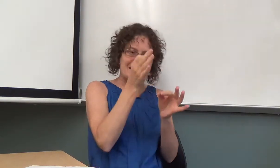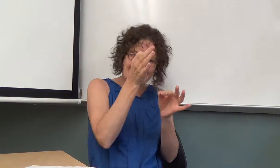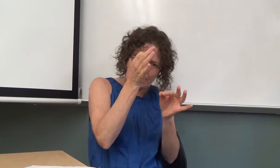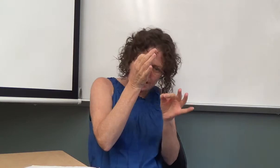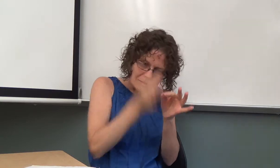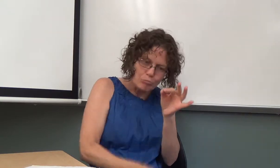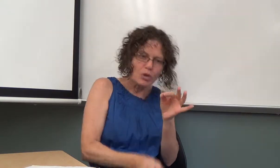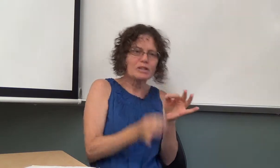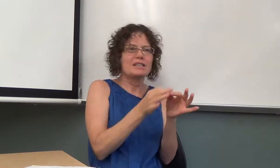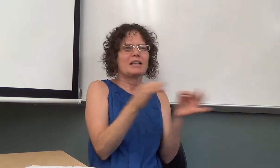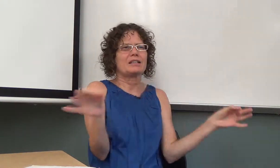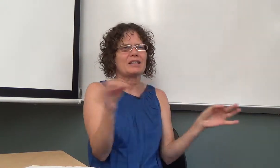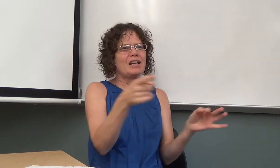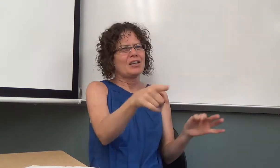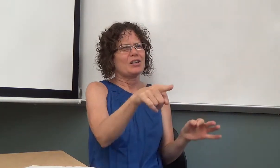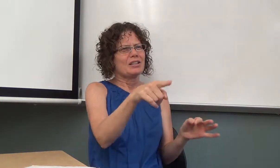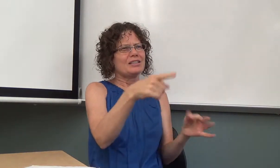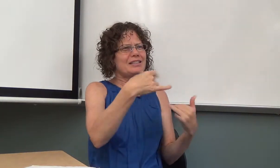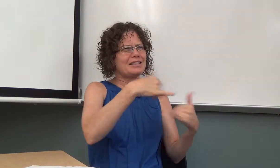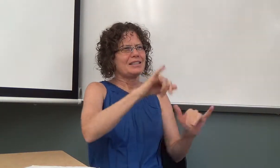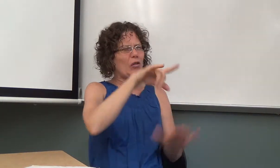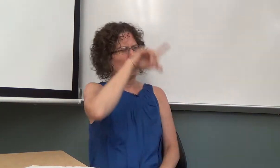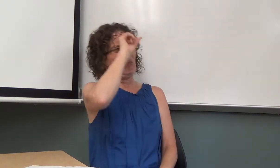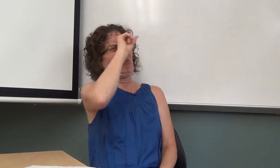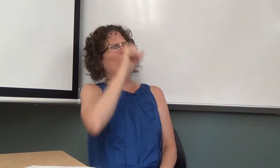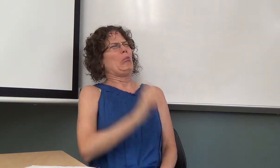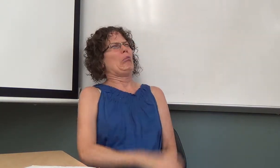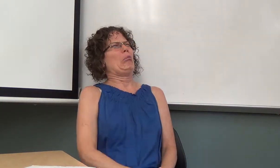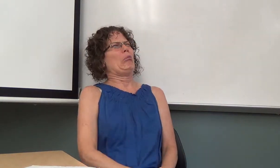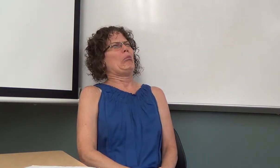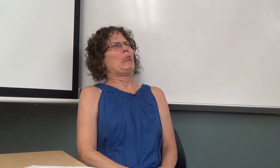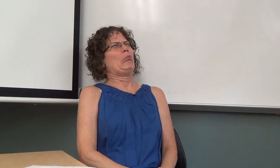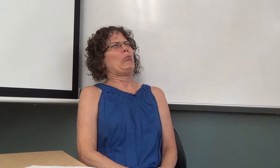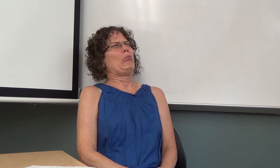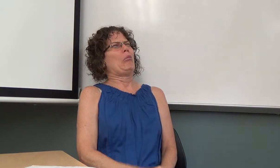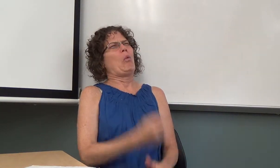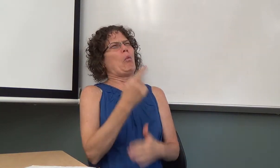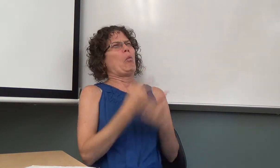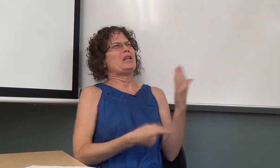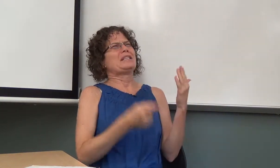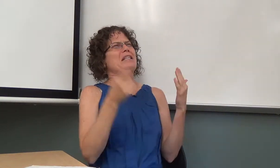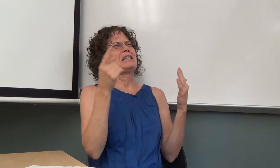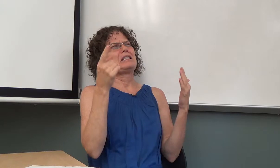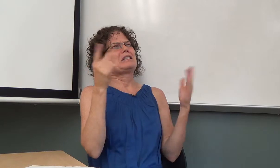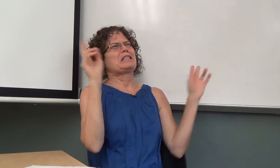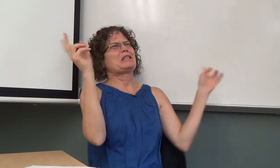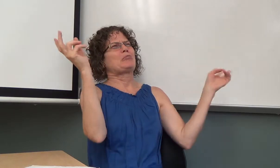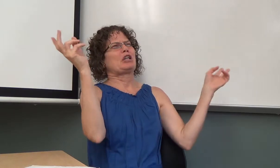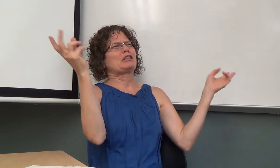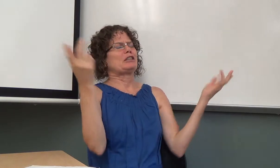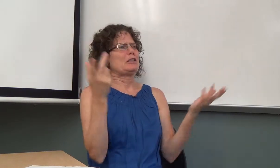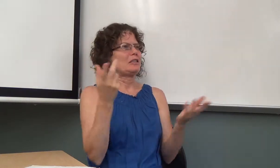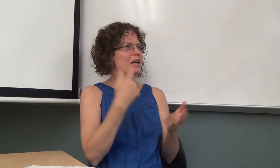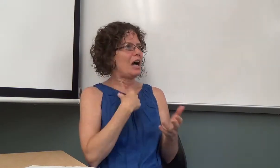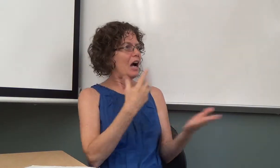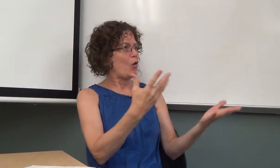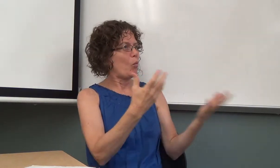probably still wondering in your mind. I can see it in Mark's furrowed brow right now. He's going, what's the subject? What is I the... wanted to ask, we have to write more than